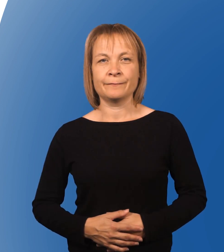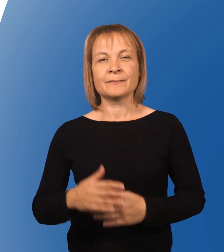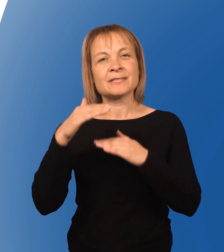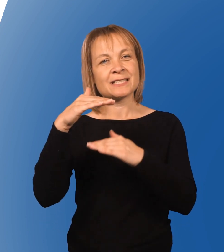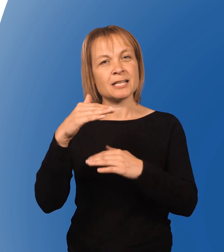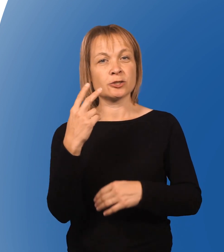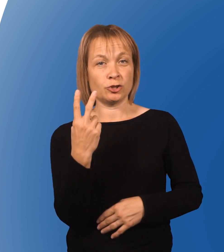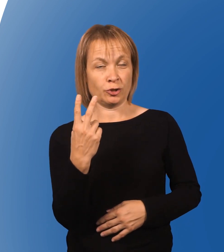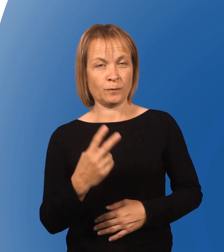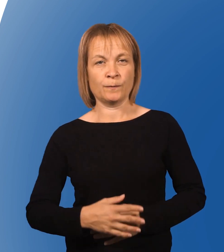Section 2.